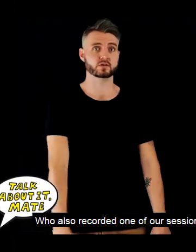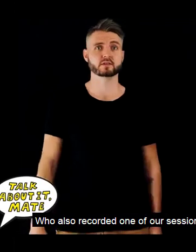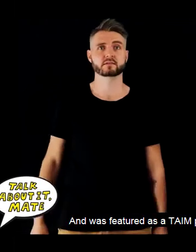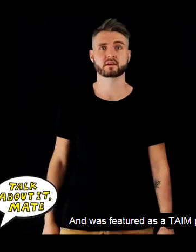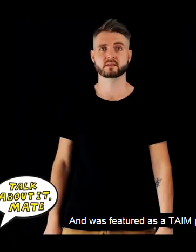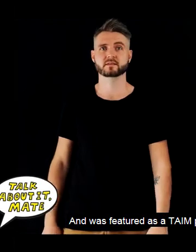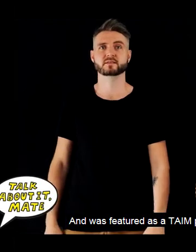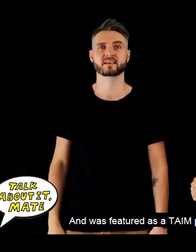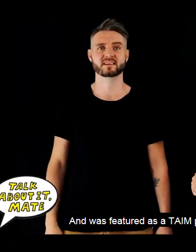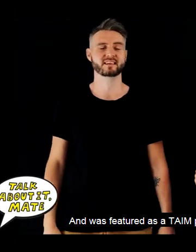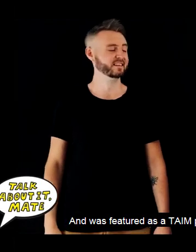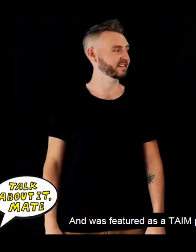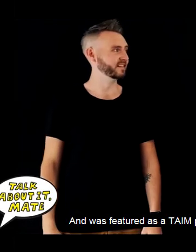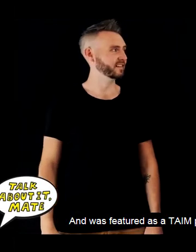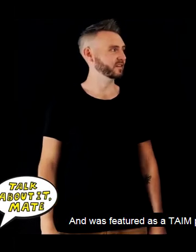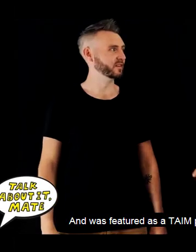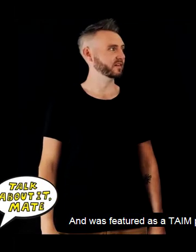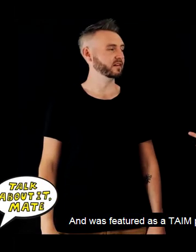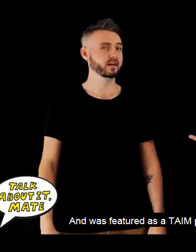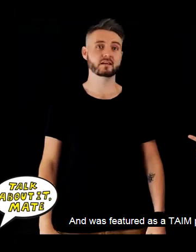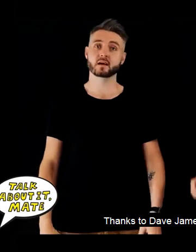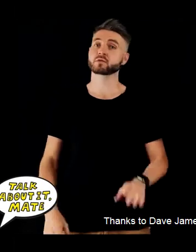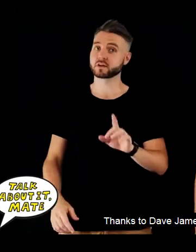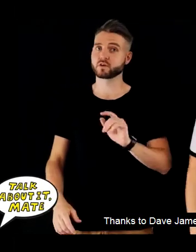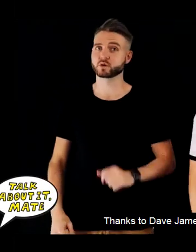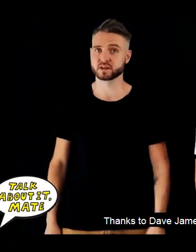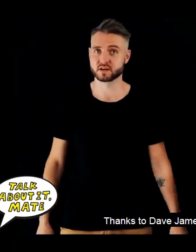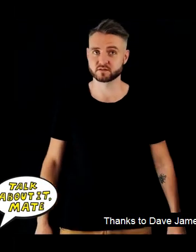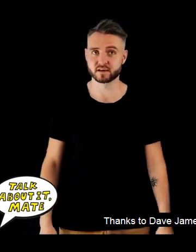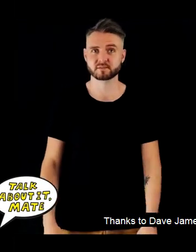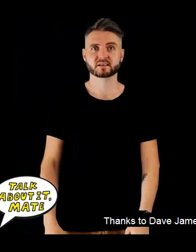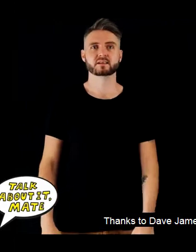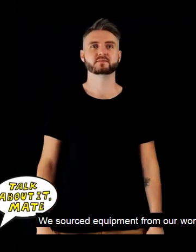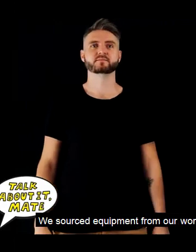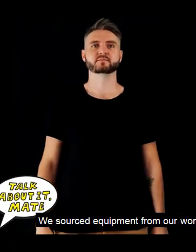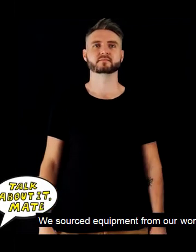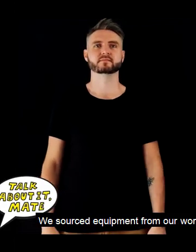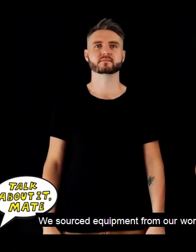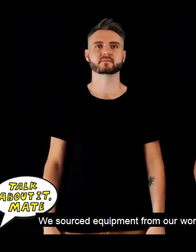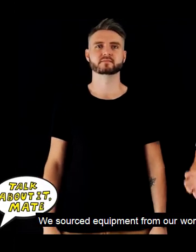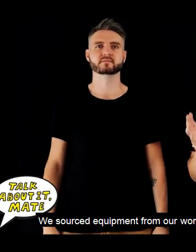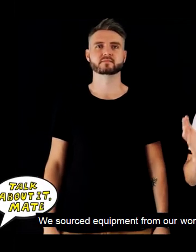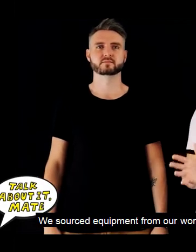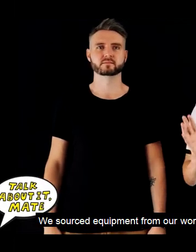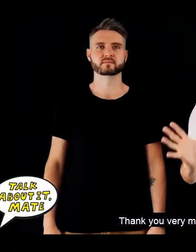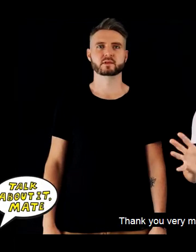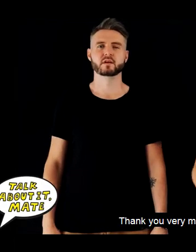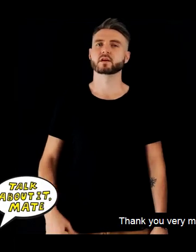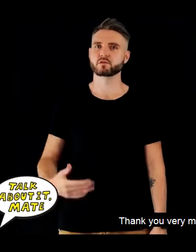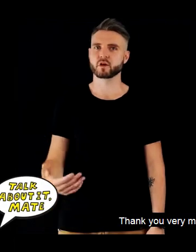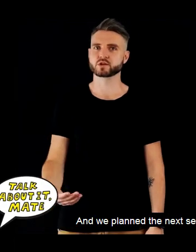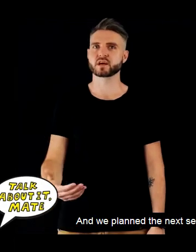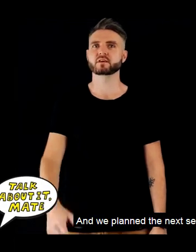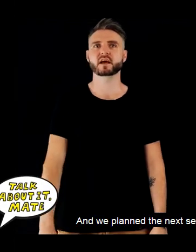podcast project. And was featured as a Talk About Mate participant on Radio 4. Yeah, well, thank you very much, Dave James, for that. We sourced equipment from our wonderfully supportive